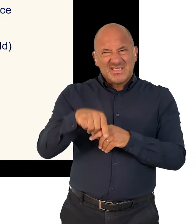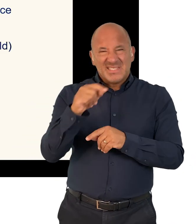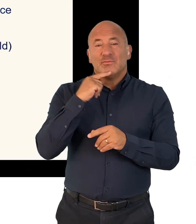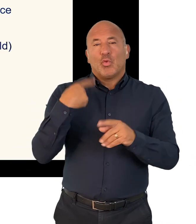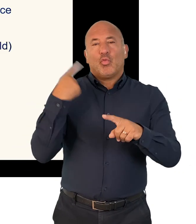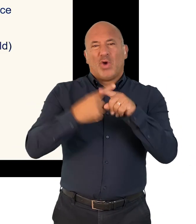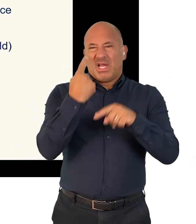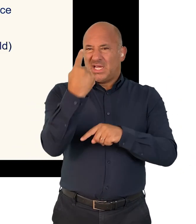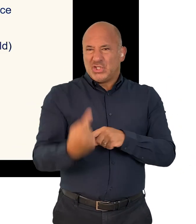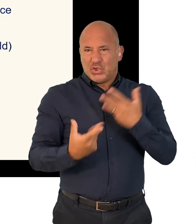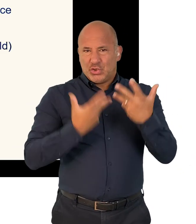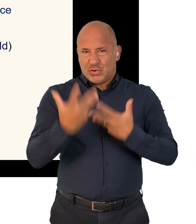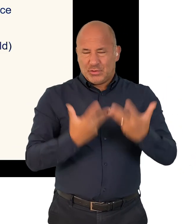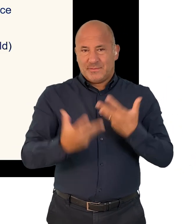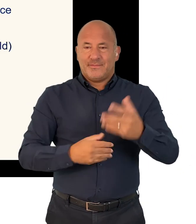pointers individually.